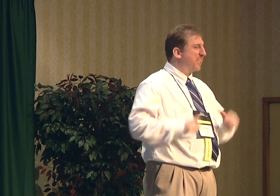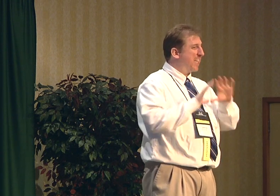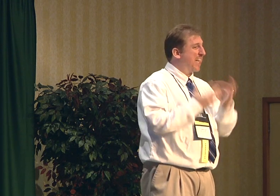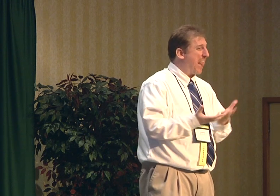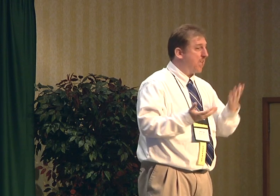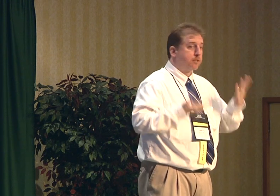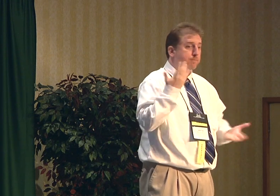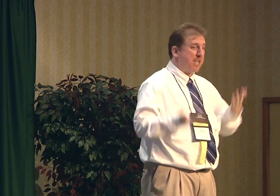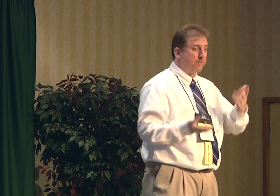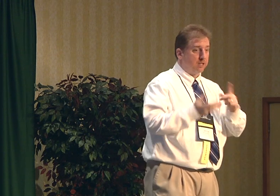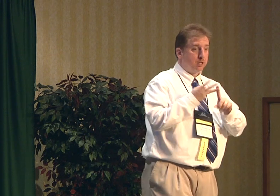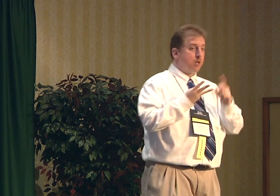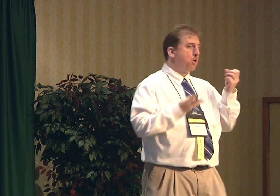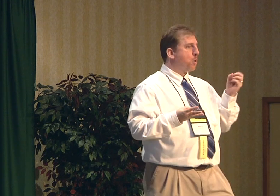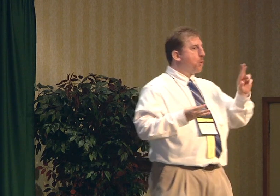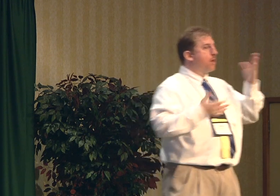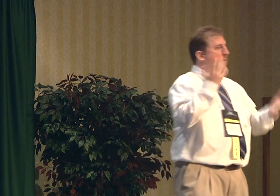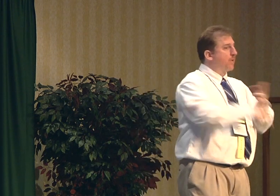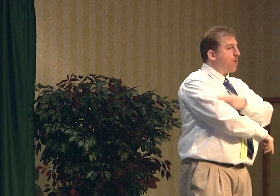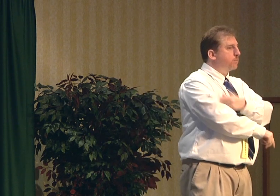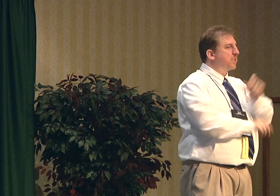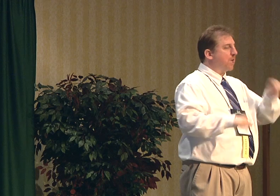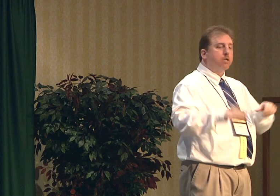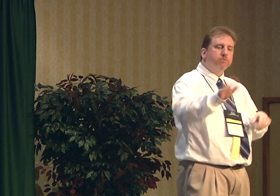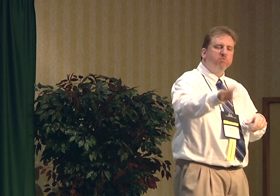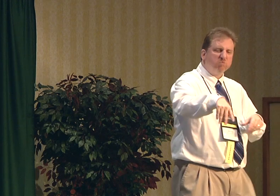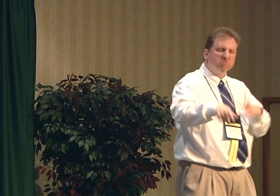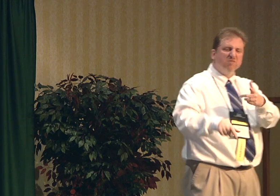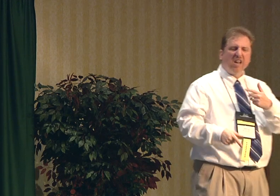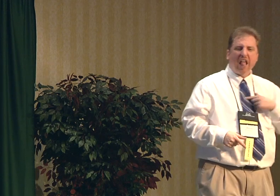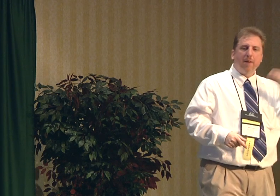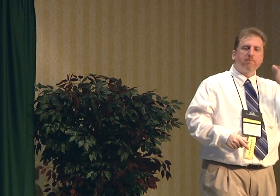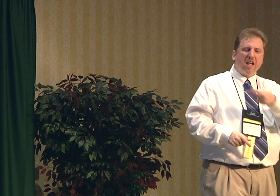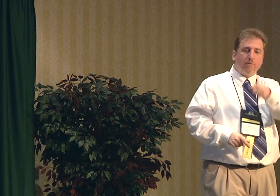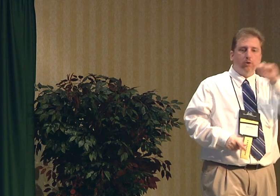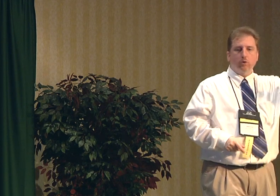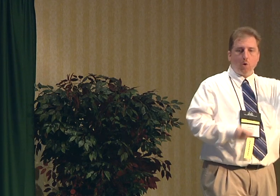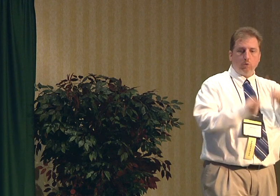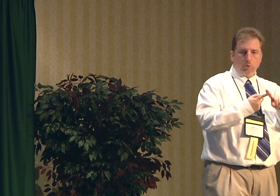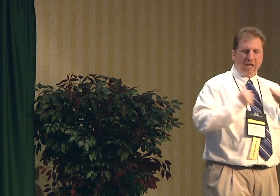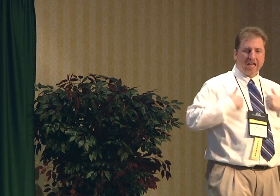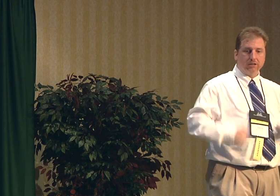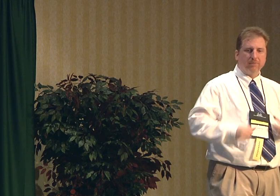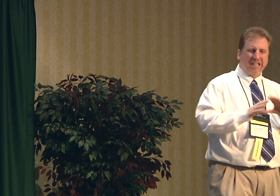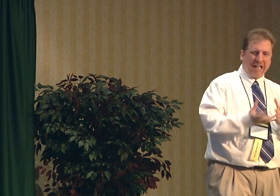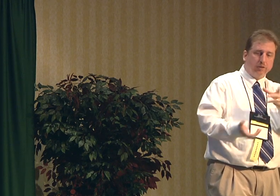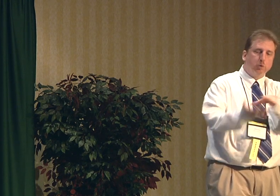takes anatomy class. Or another example would be that hospitals could pay